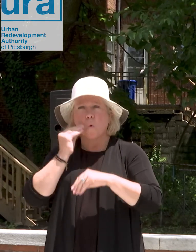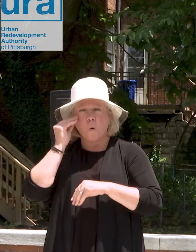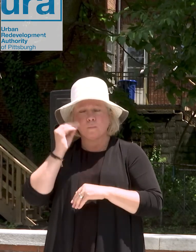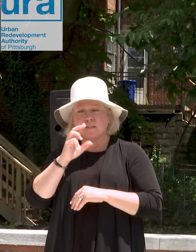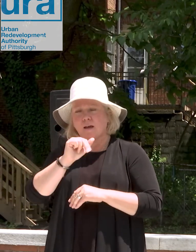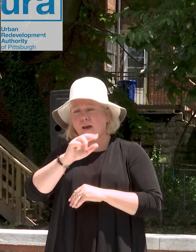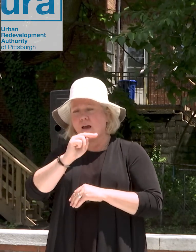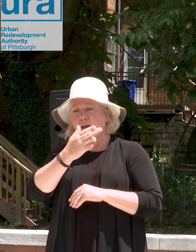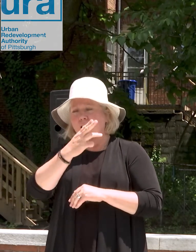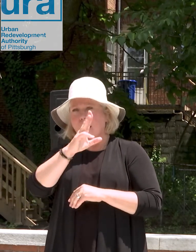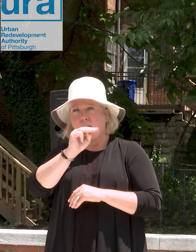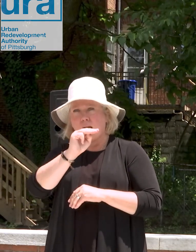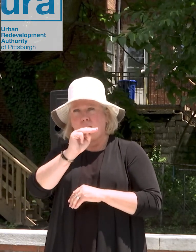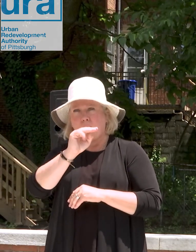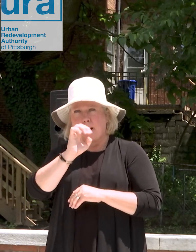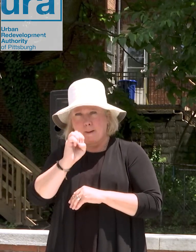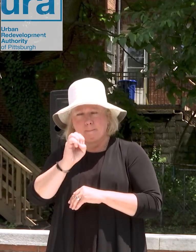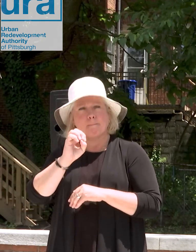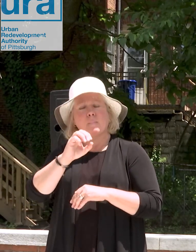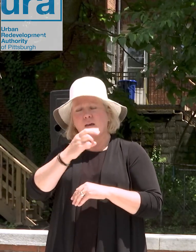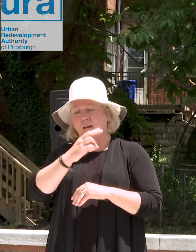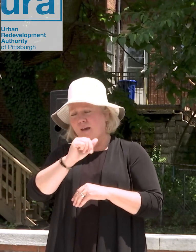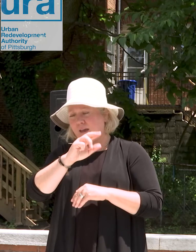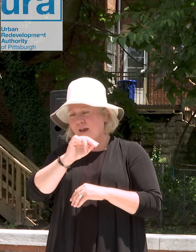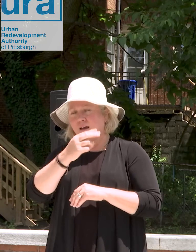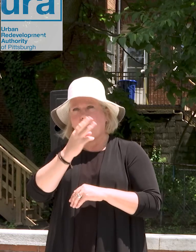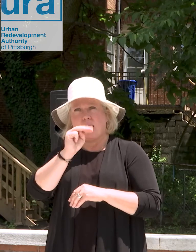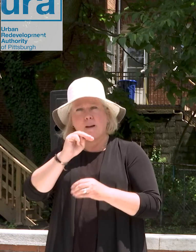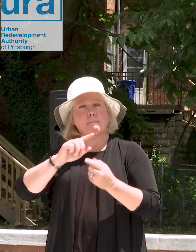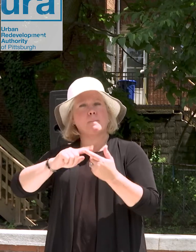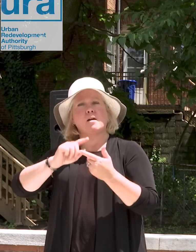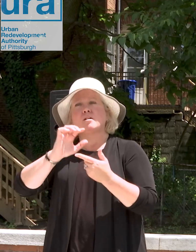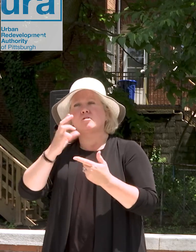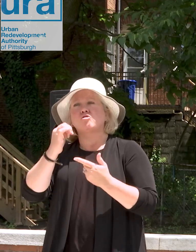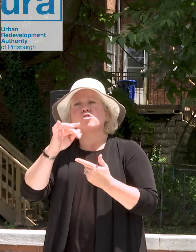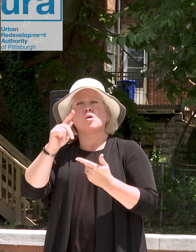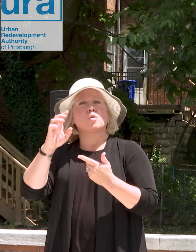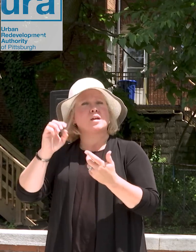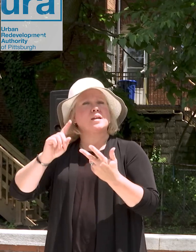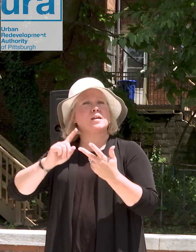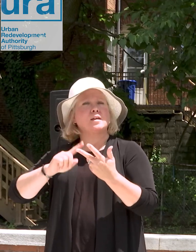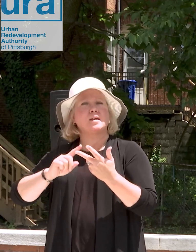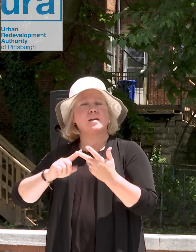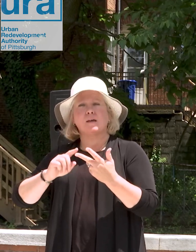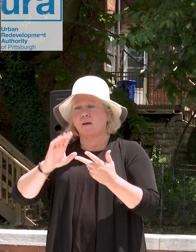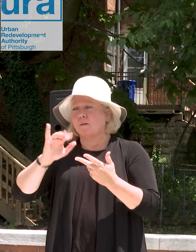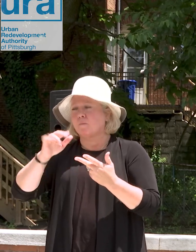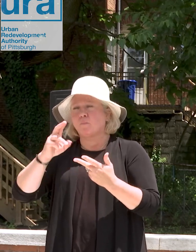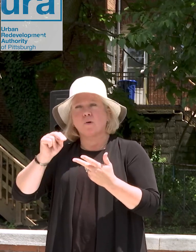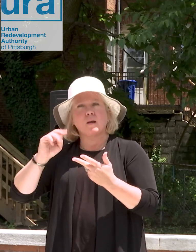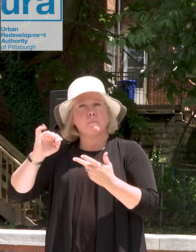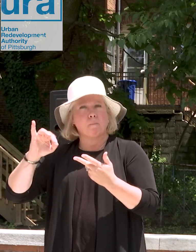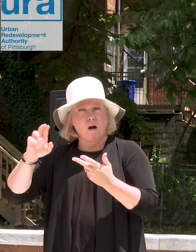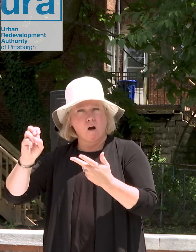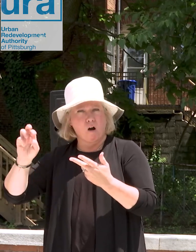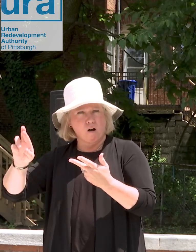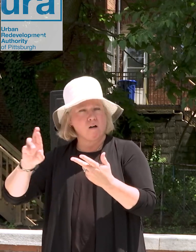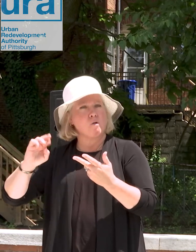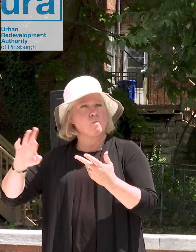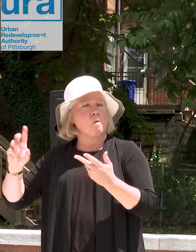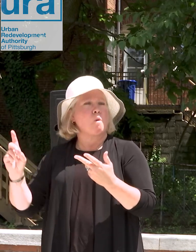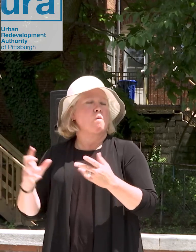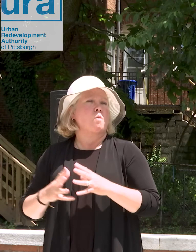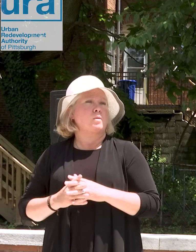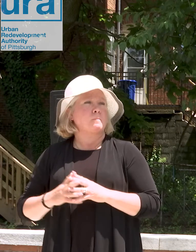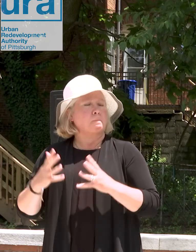Cherokee, Camp, Shawnee Streets, and Bryn Mawr Road. Before I introduce our first speaker, I want to give you a little bit of background about the